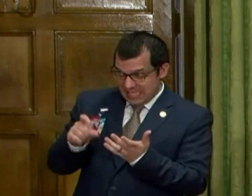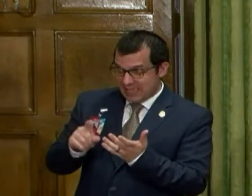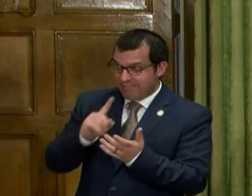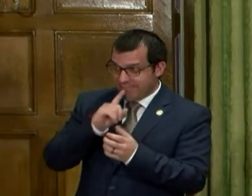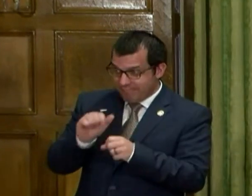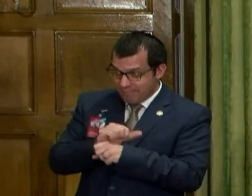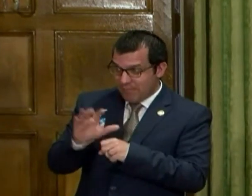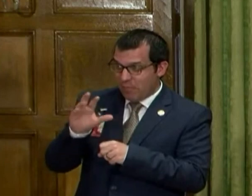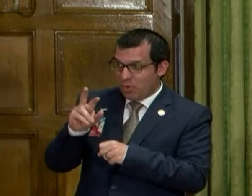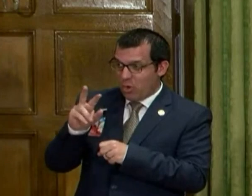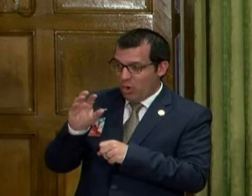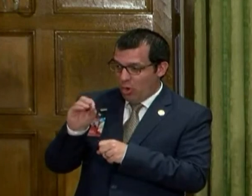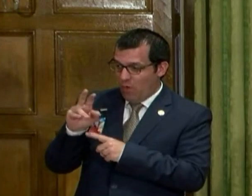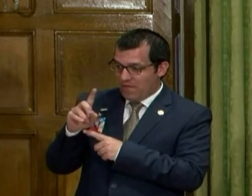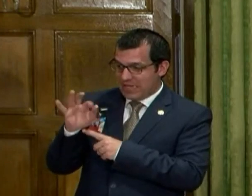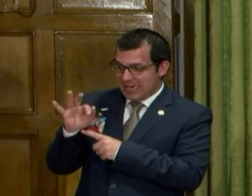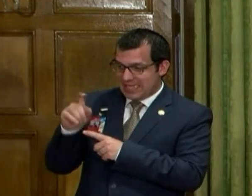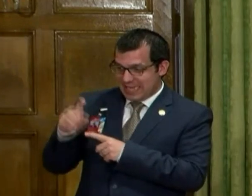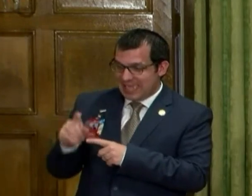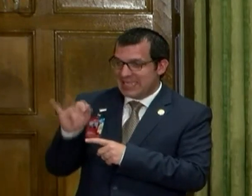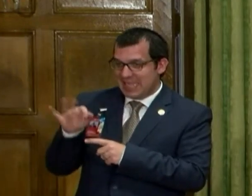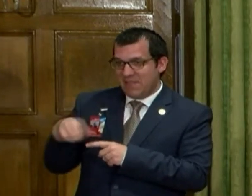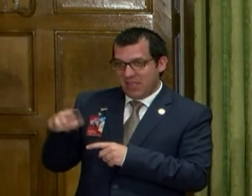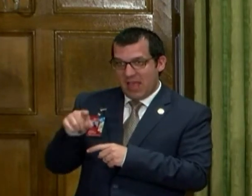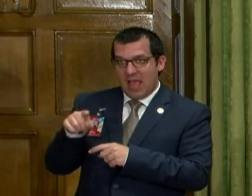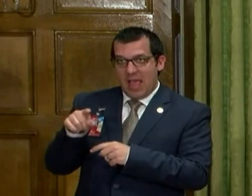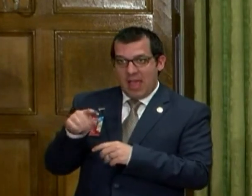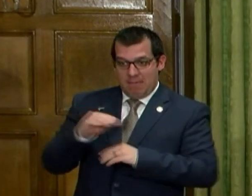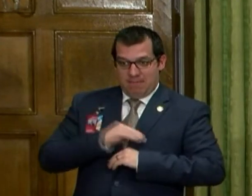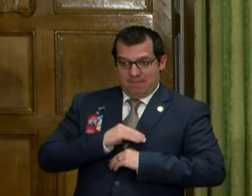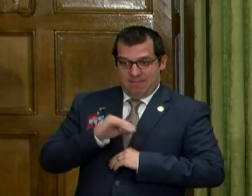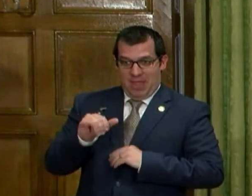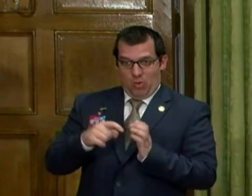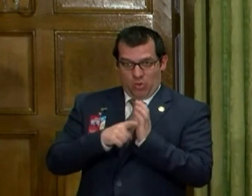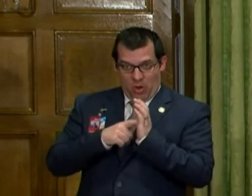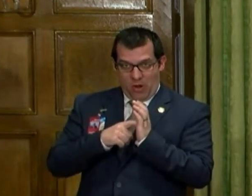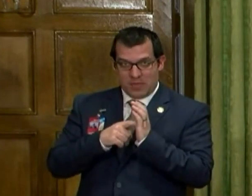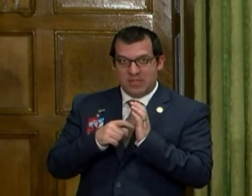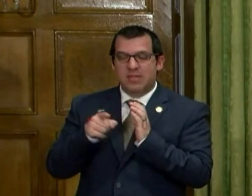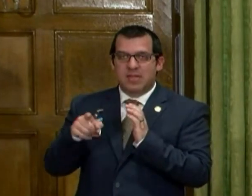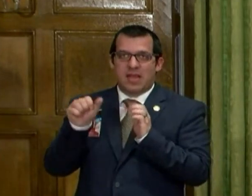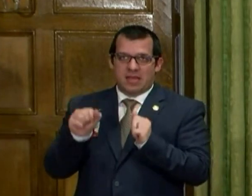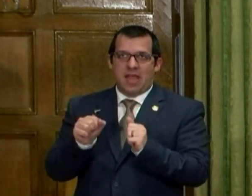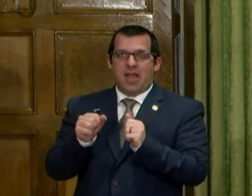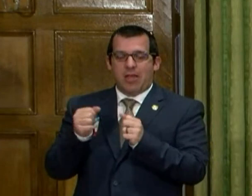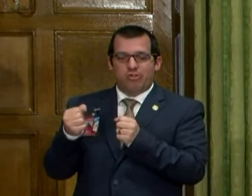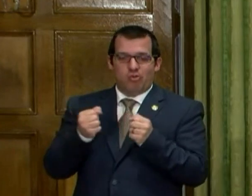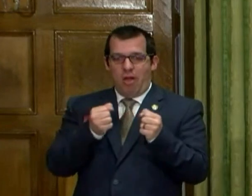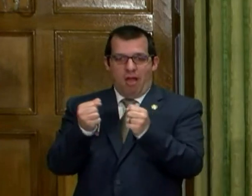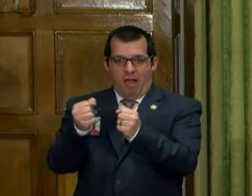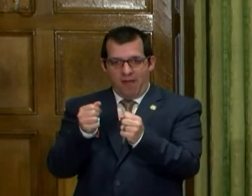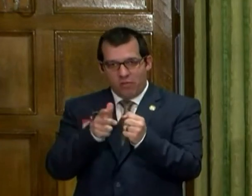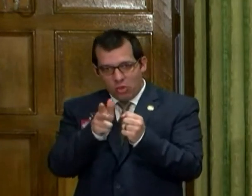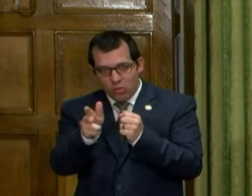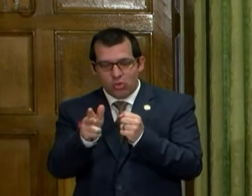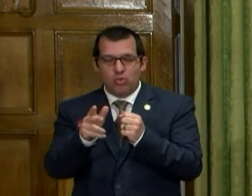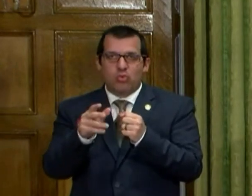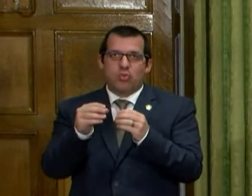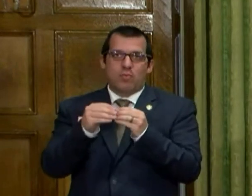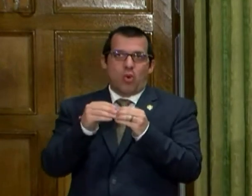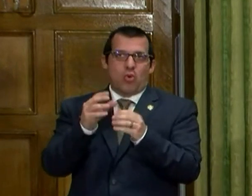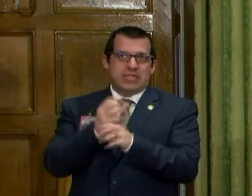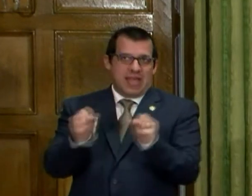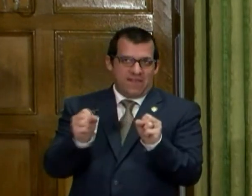formal COVID-19 test, and if they meet those requirements, then they'll be able to go through the drive-through, be safe for